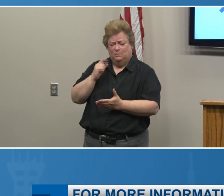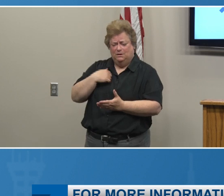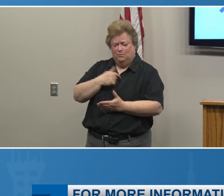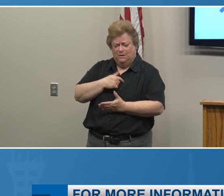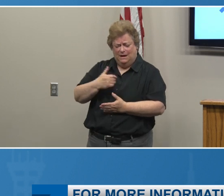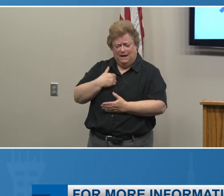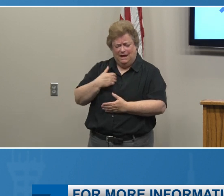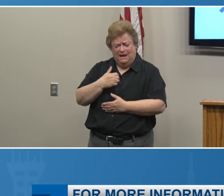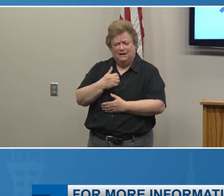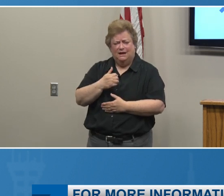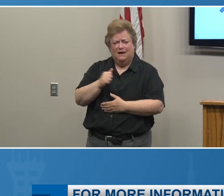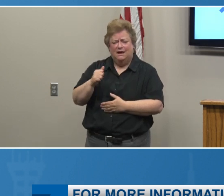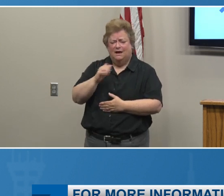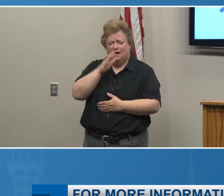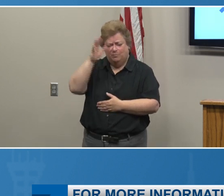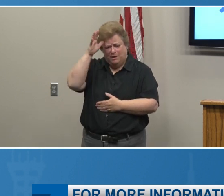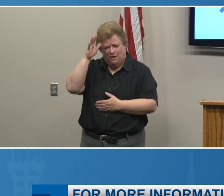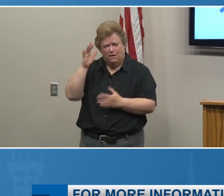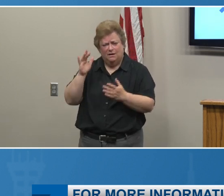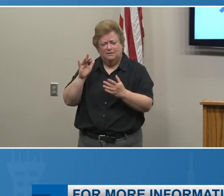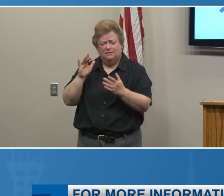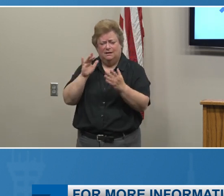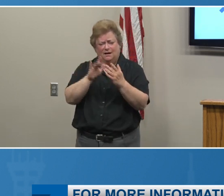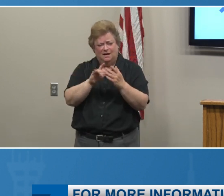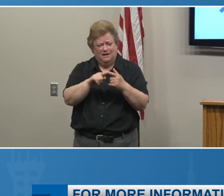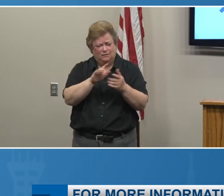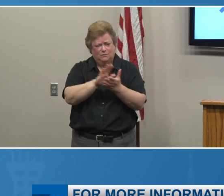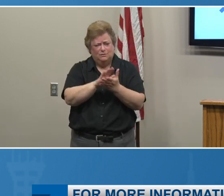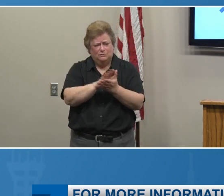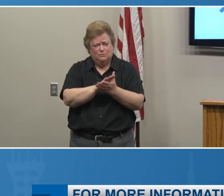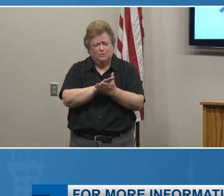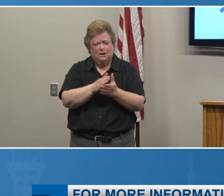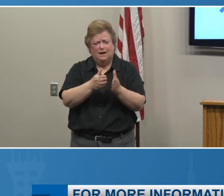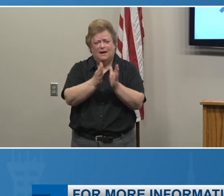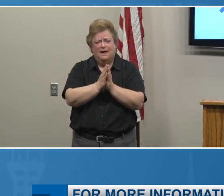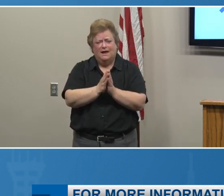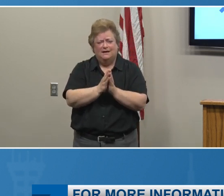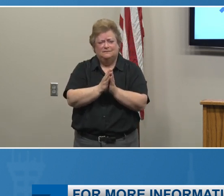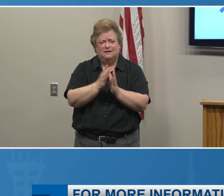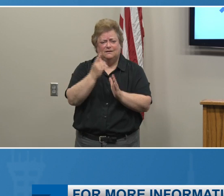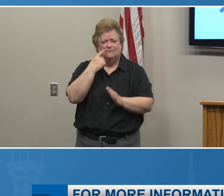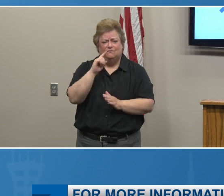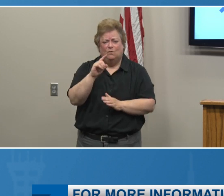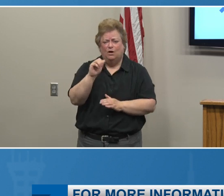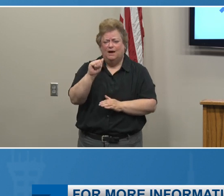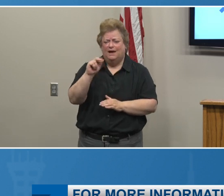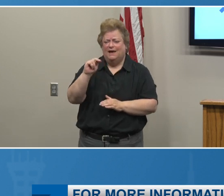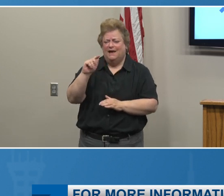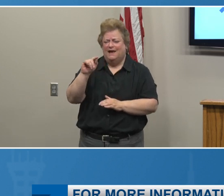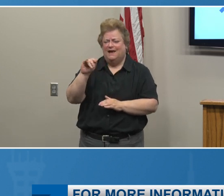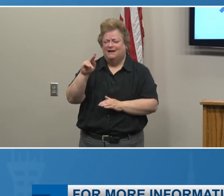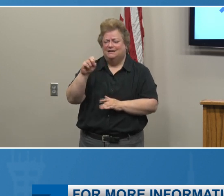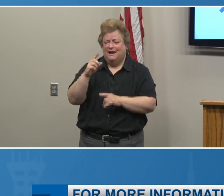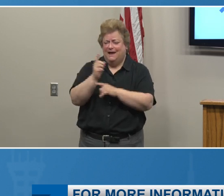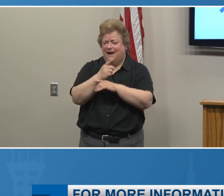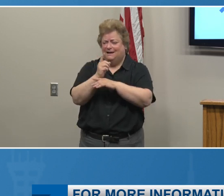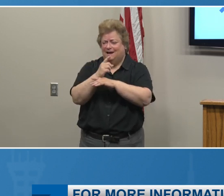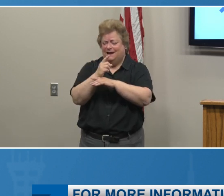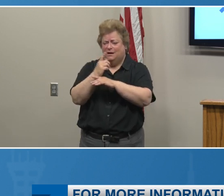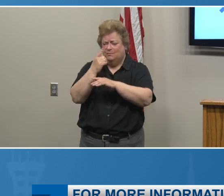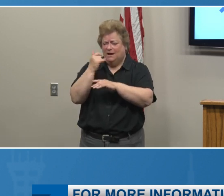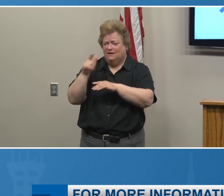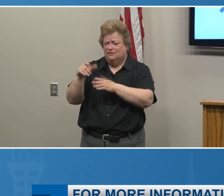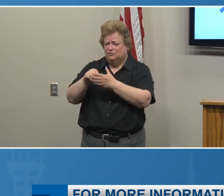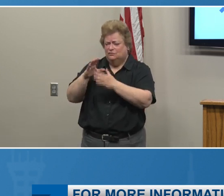a parent reach out to the school asking for an antenna because their children needed to be able to tune